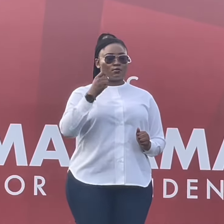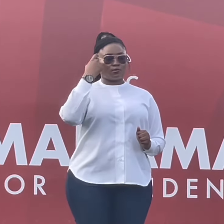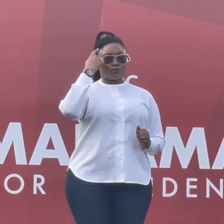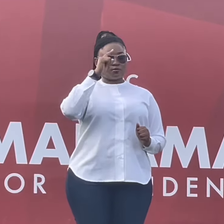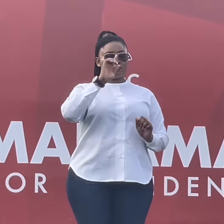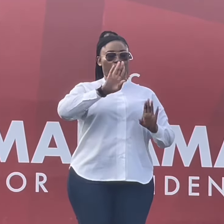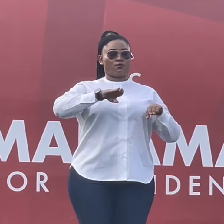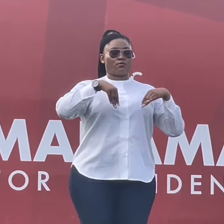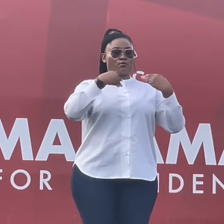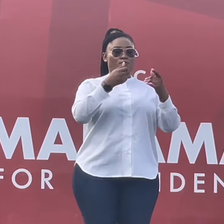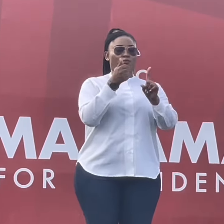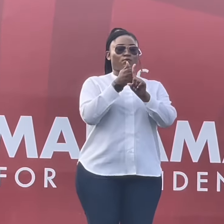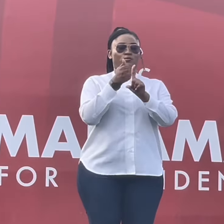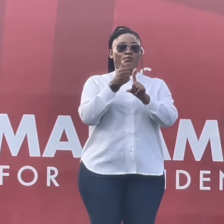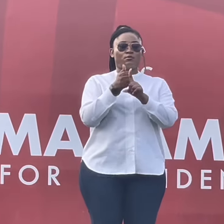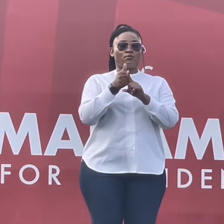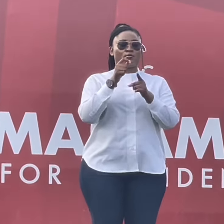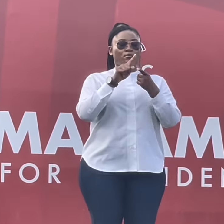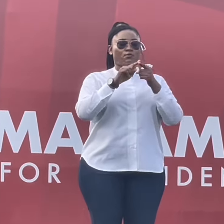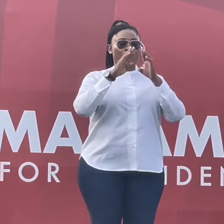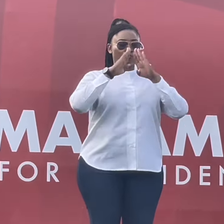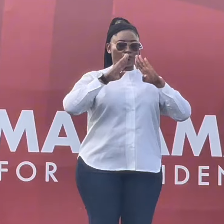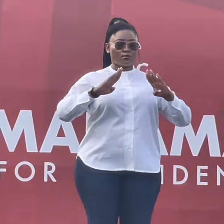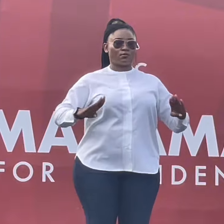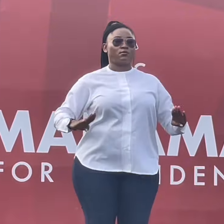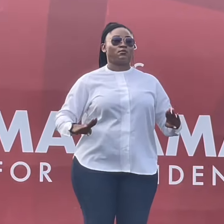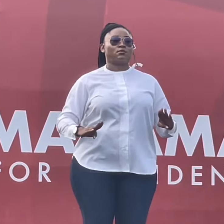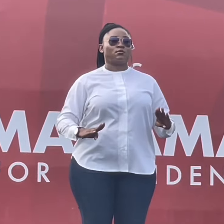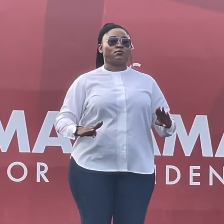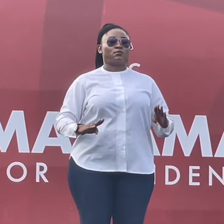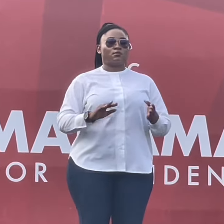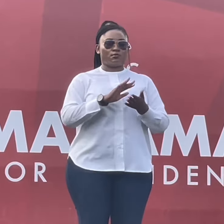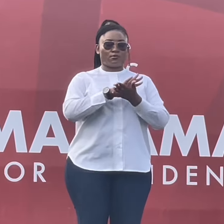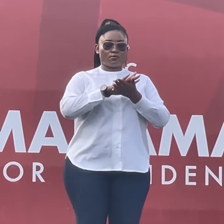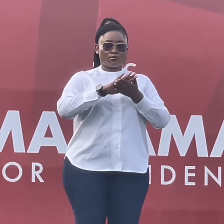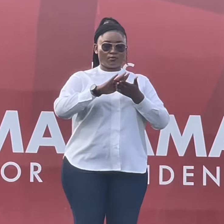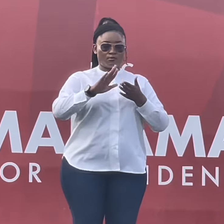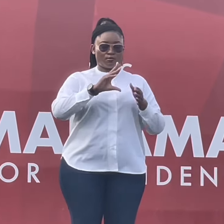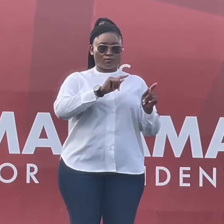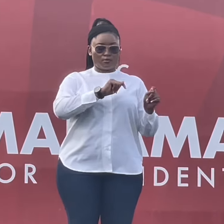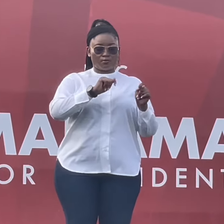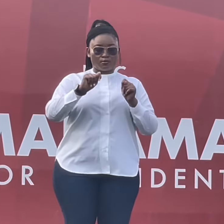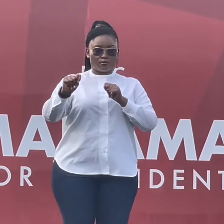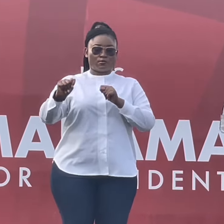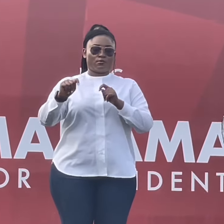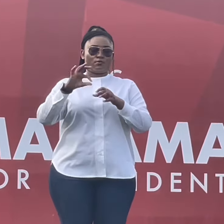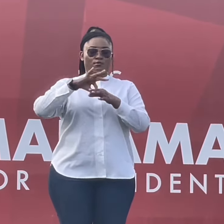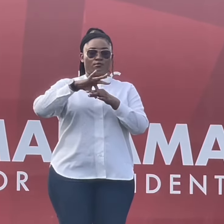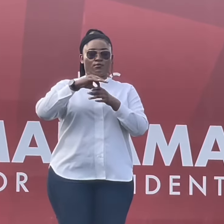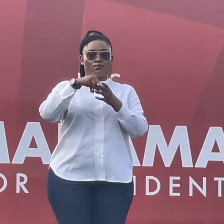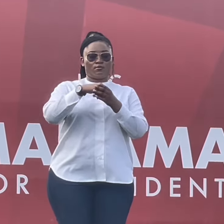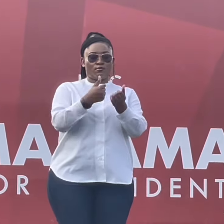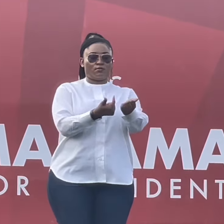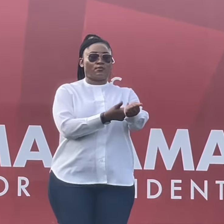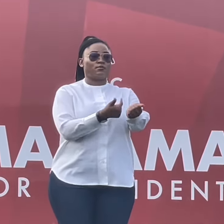Committing yourself to a peaceful, fair and transparent election in